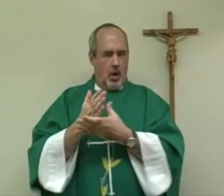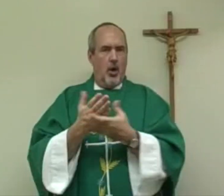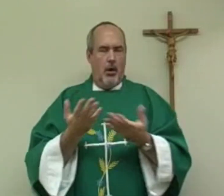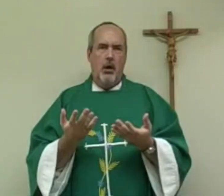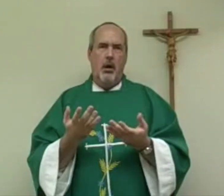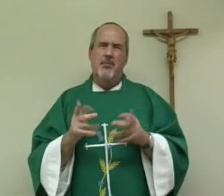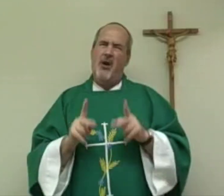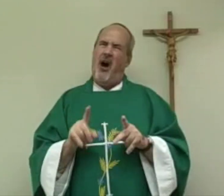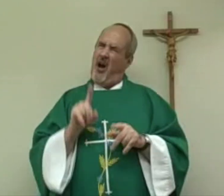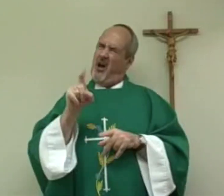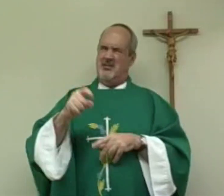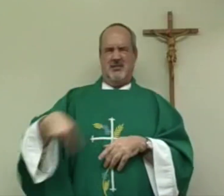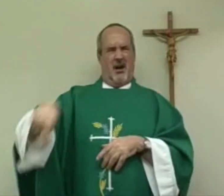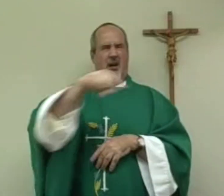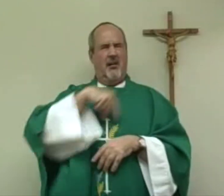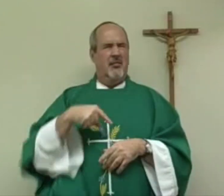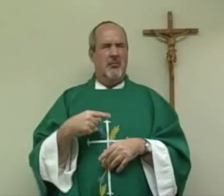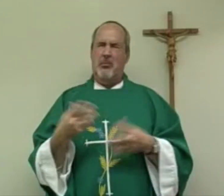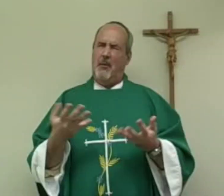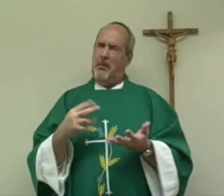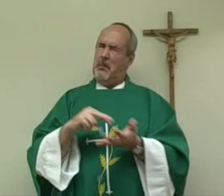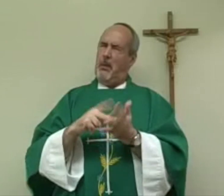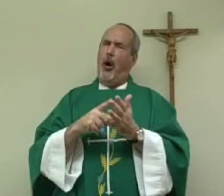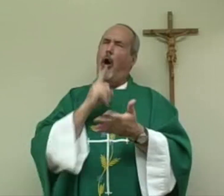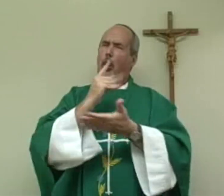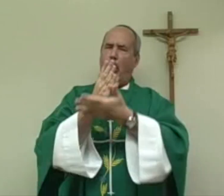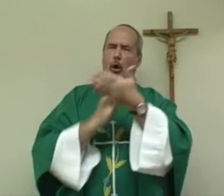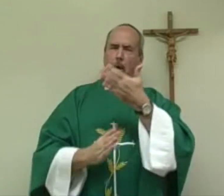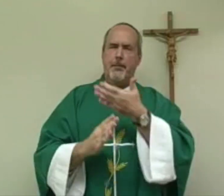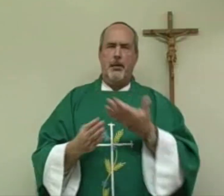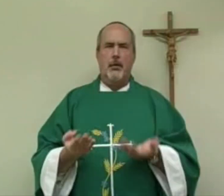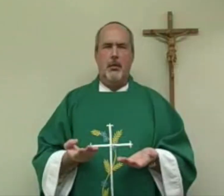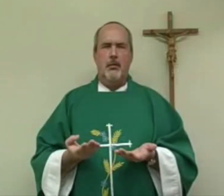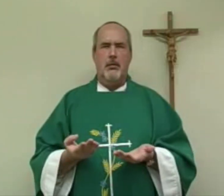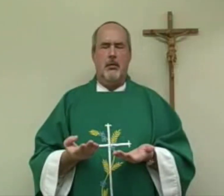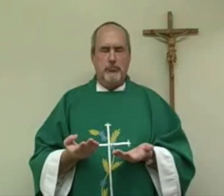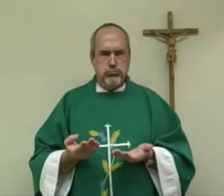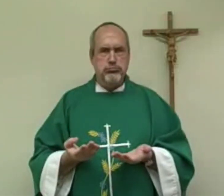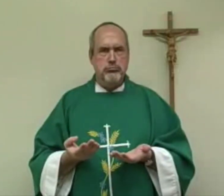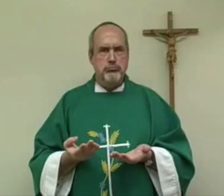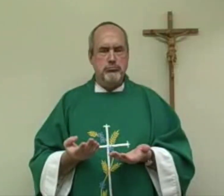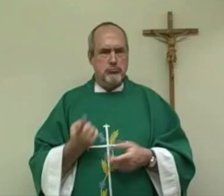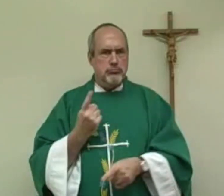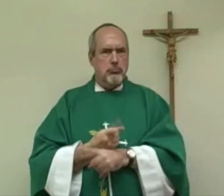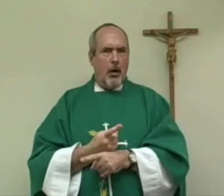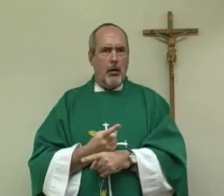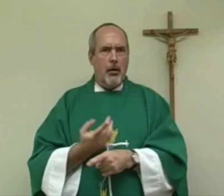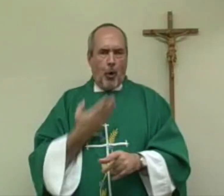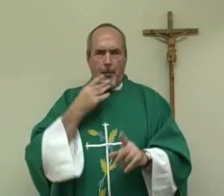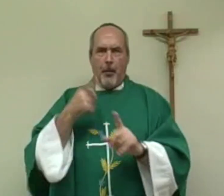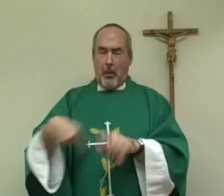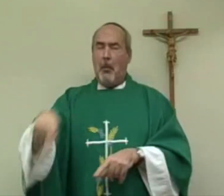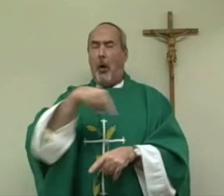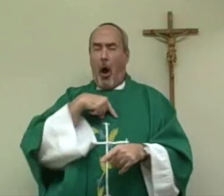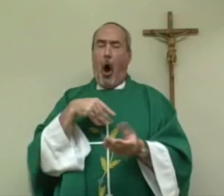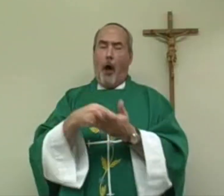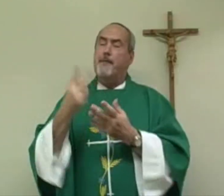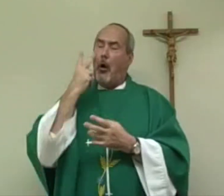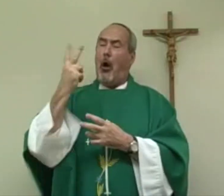during one of our faith sharings, I had a person ask the entire group, "What do you think it is to be humble?" And